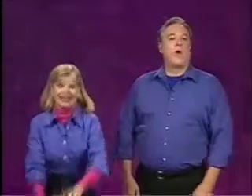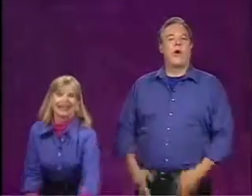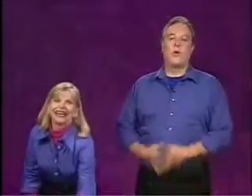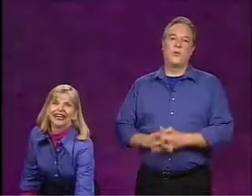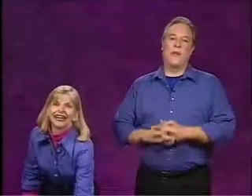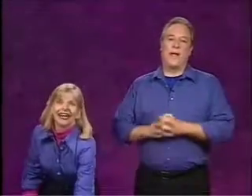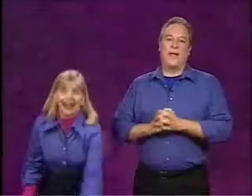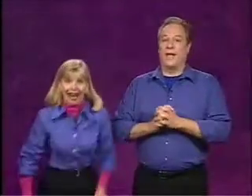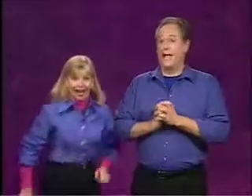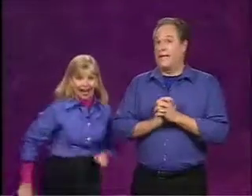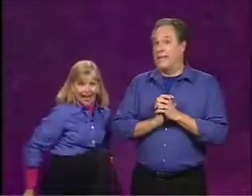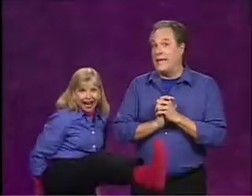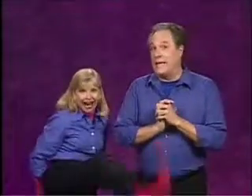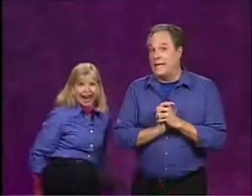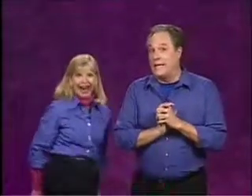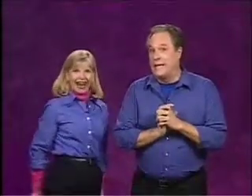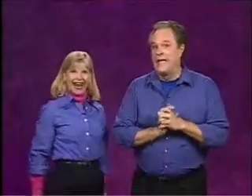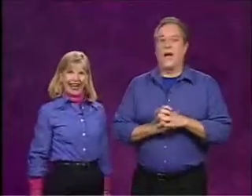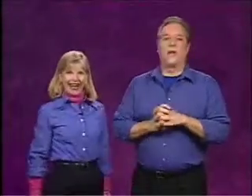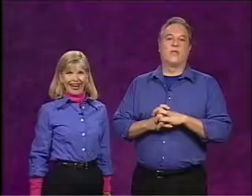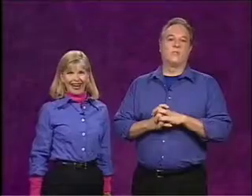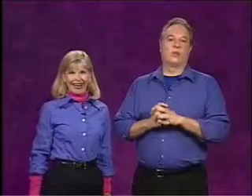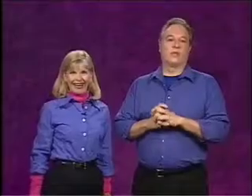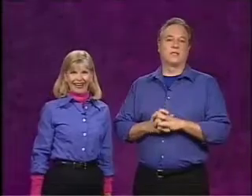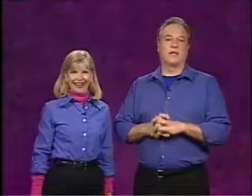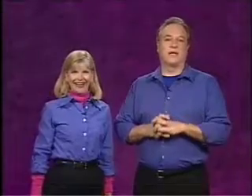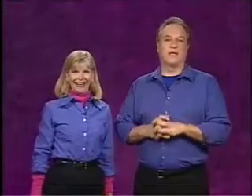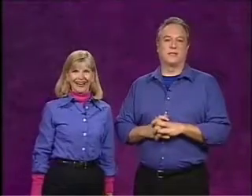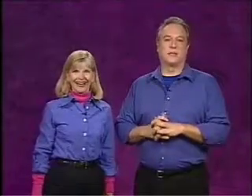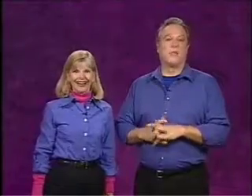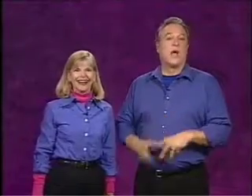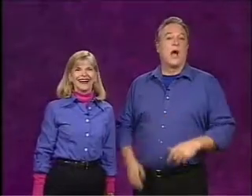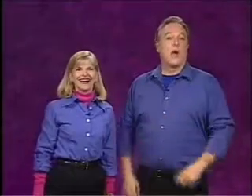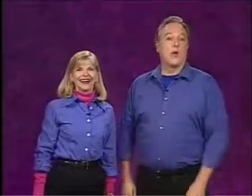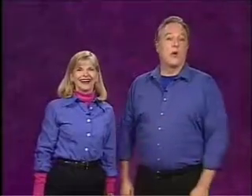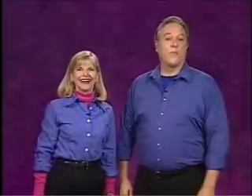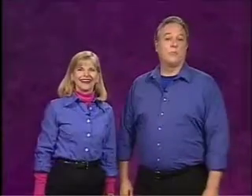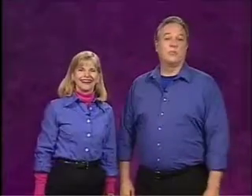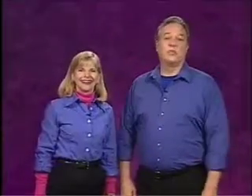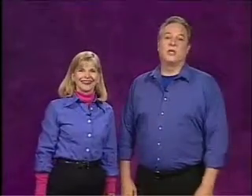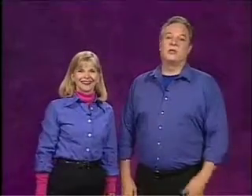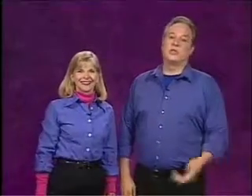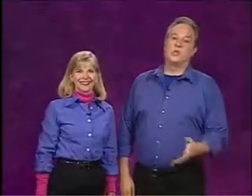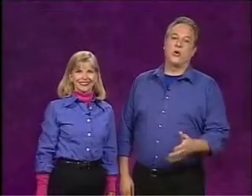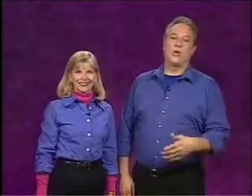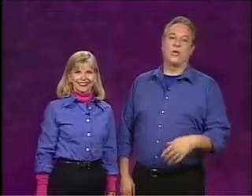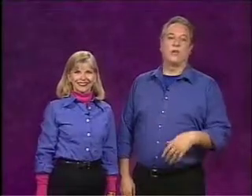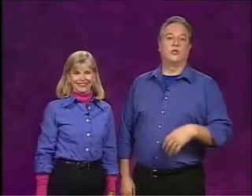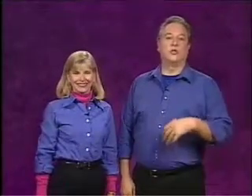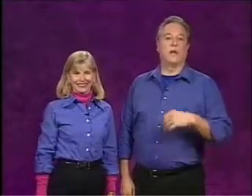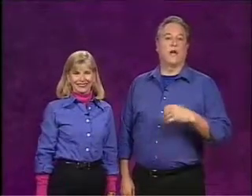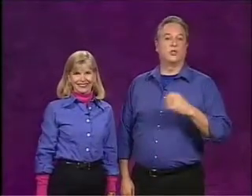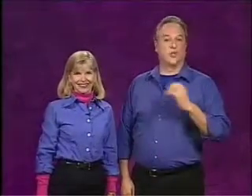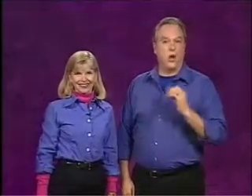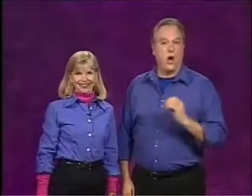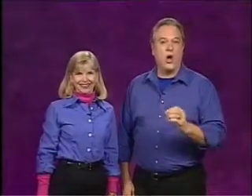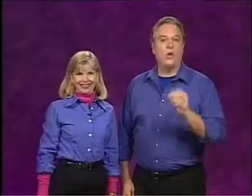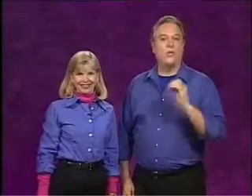We hope you got a kick out of these short skits. Our purpose was just to show you that you've got to